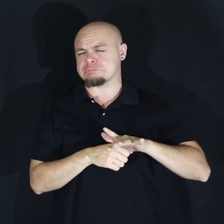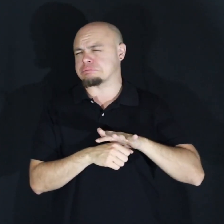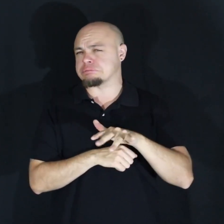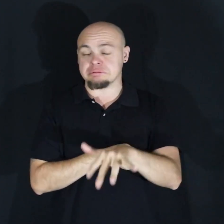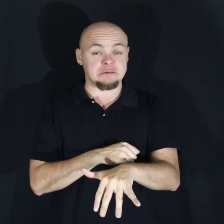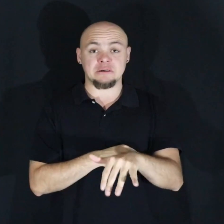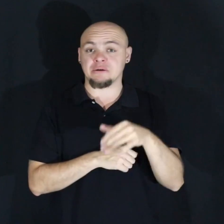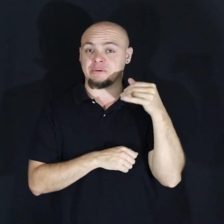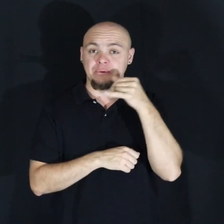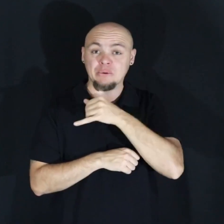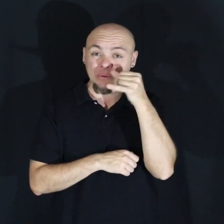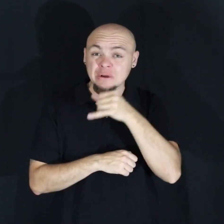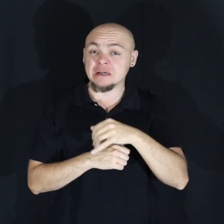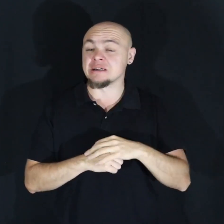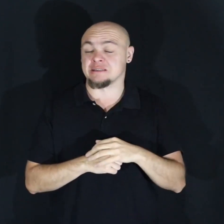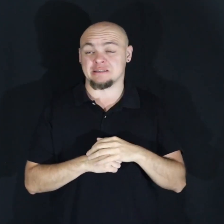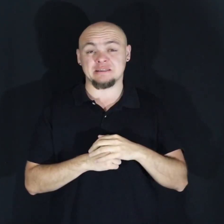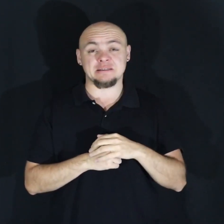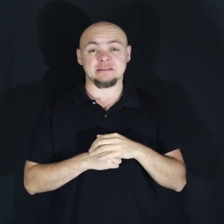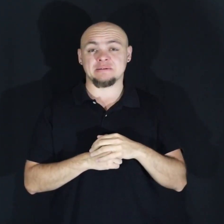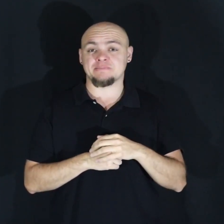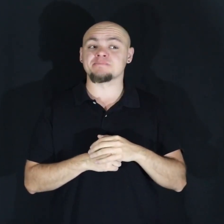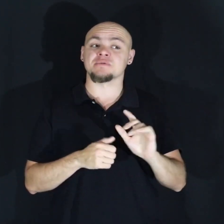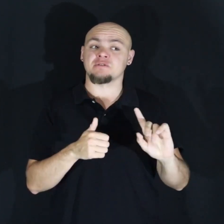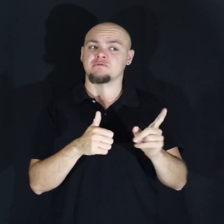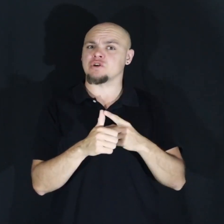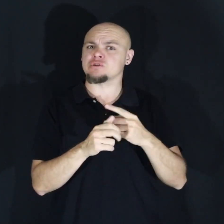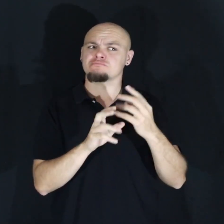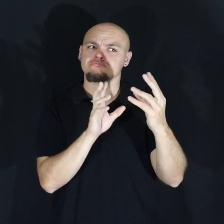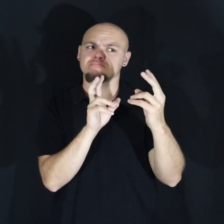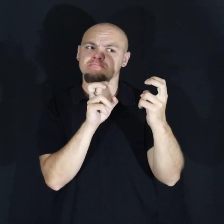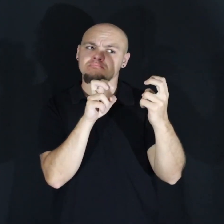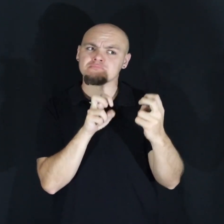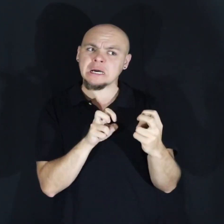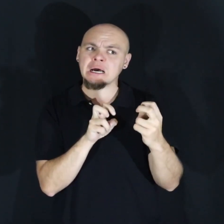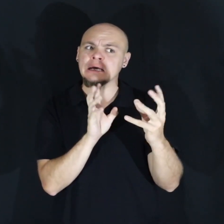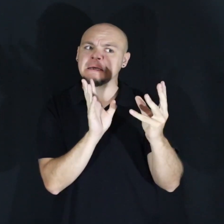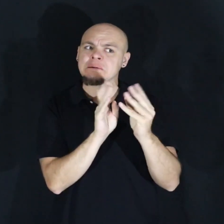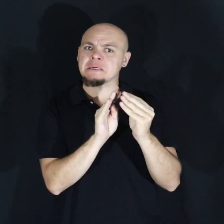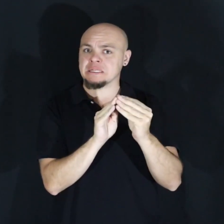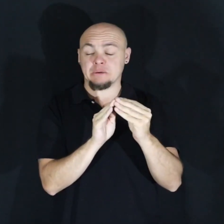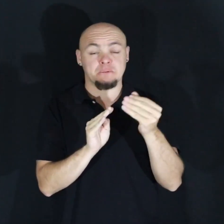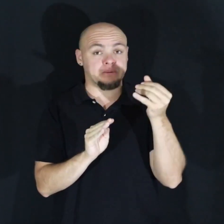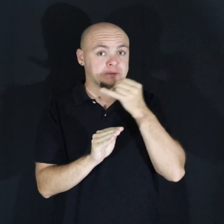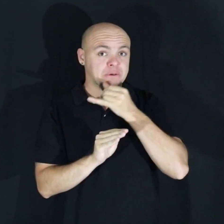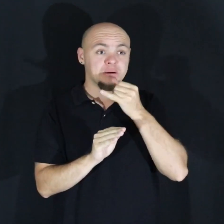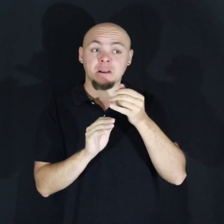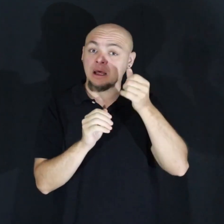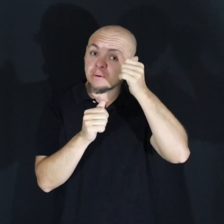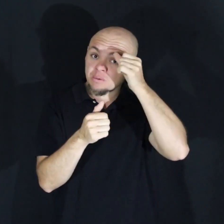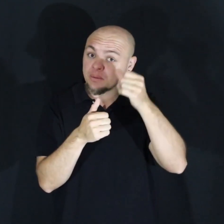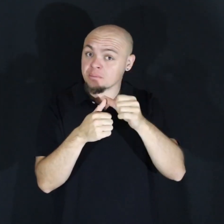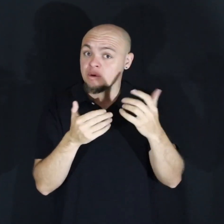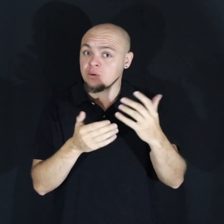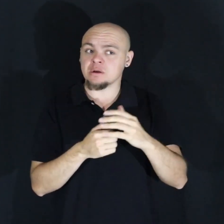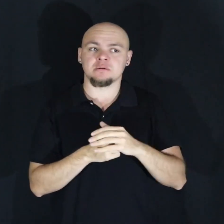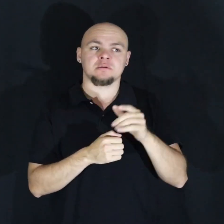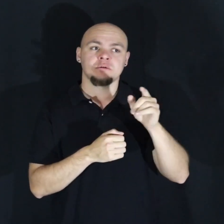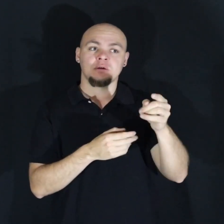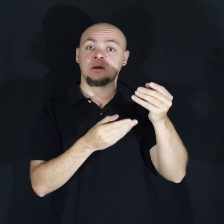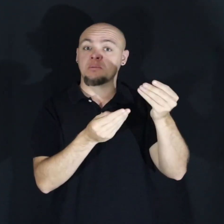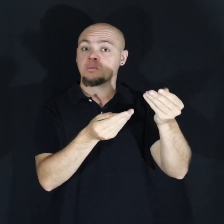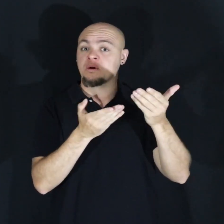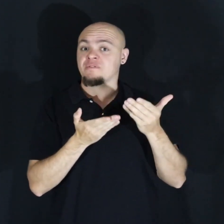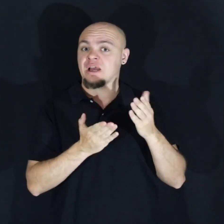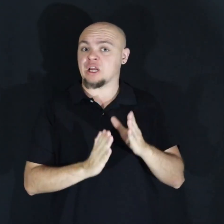So it was quite a first visit. But what I remember more so than anything was the provider who was listening to